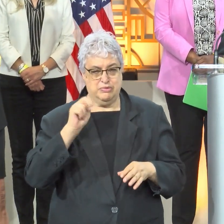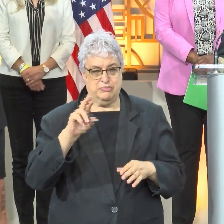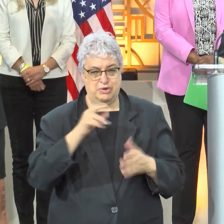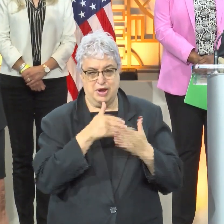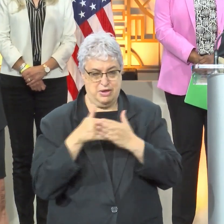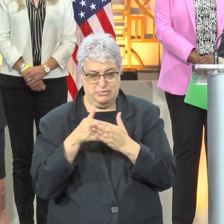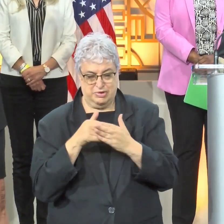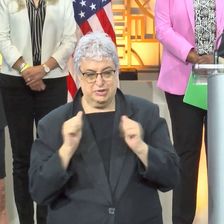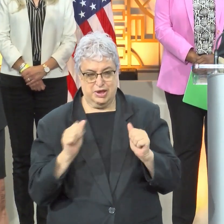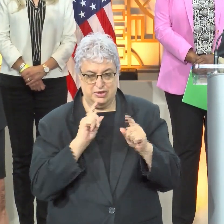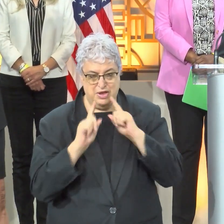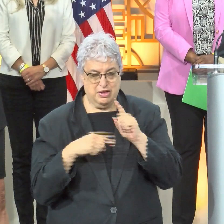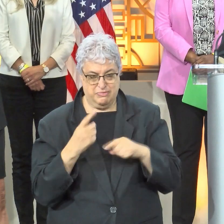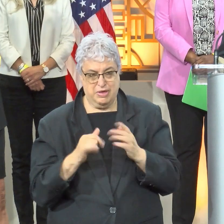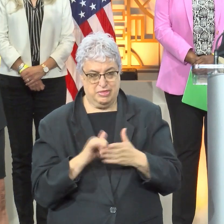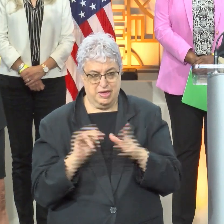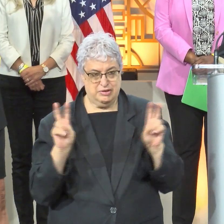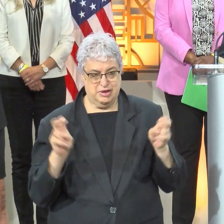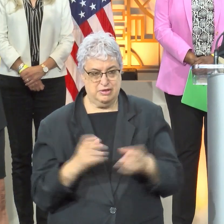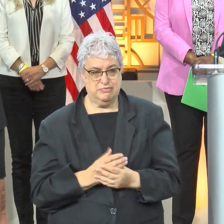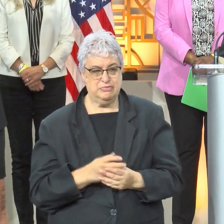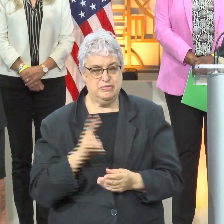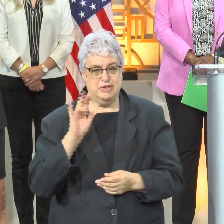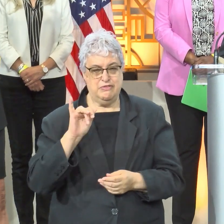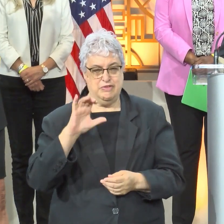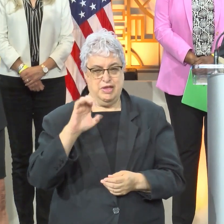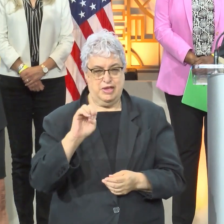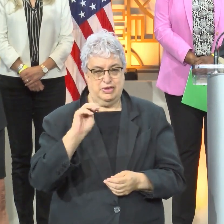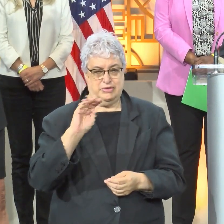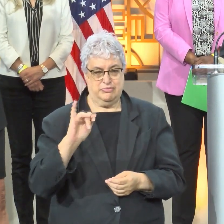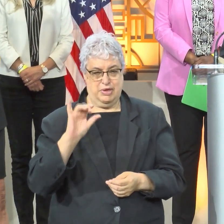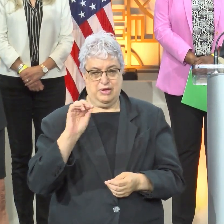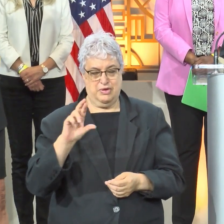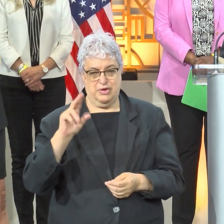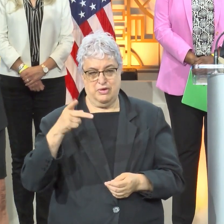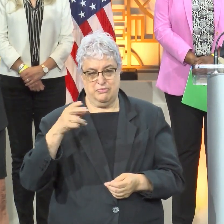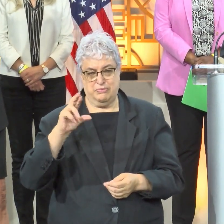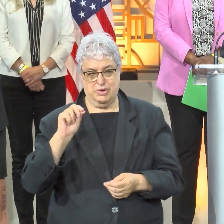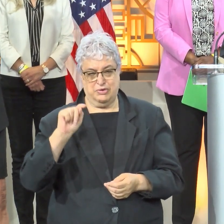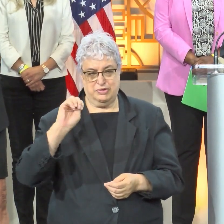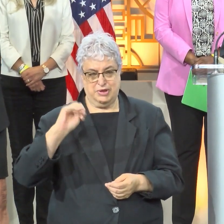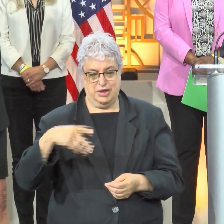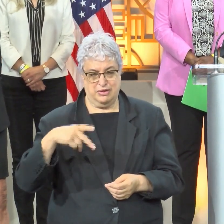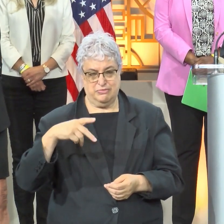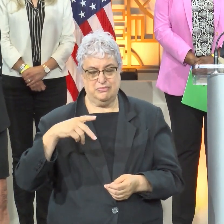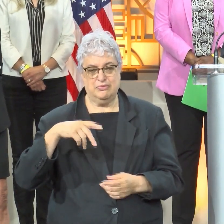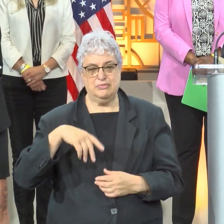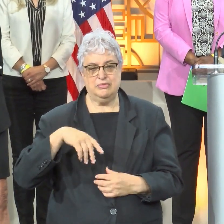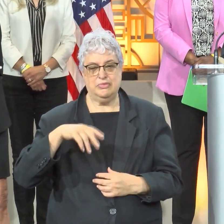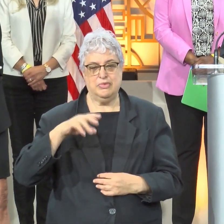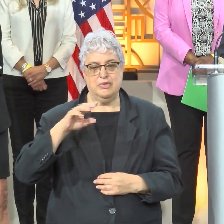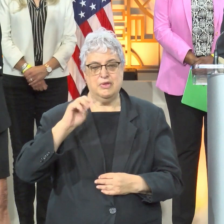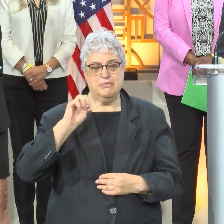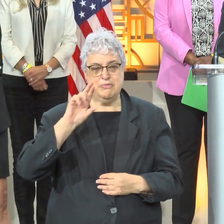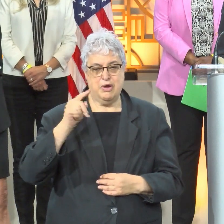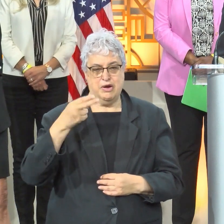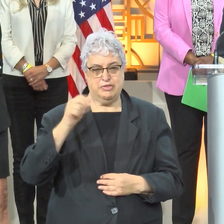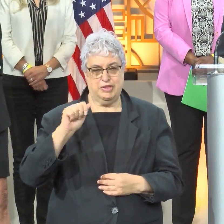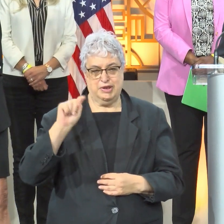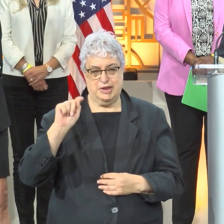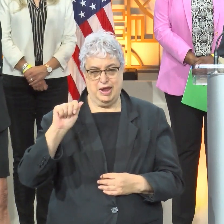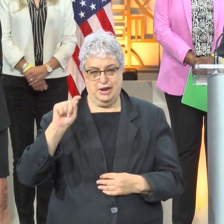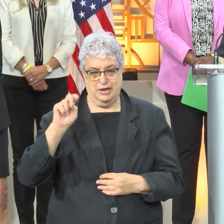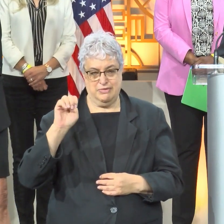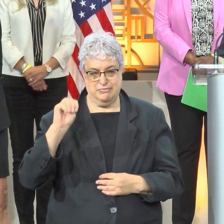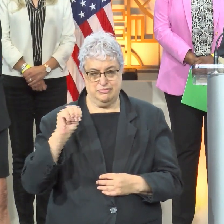about that. And I've also asked Vice Mayor Pro Tem Martha Castek Tatum to lead